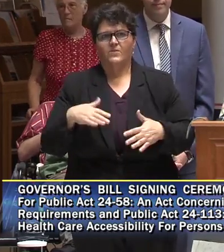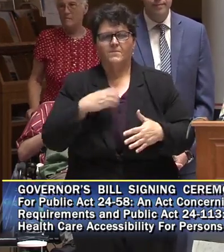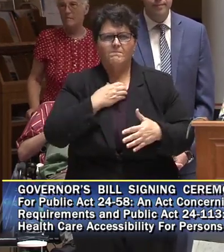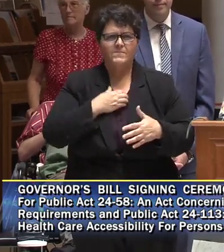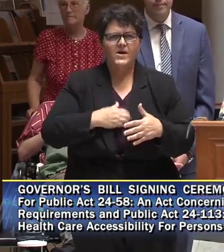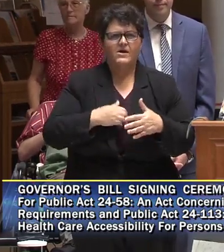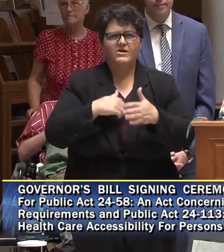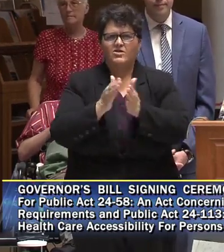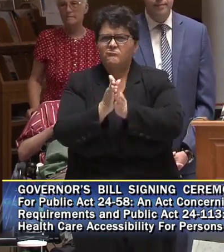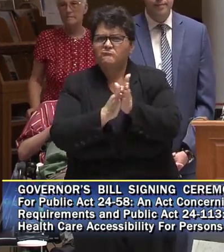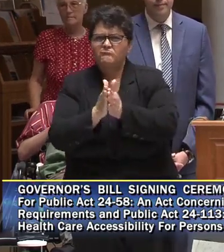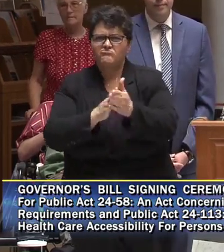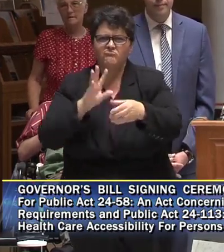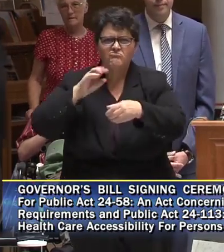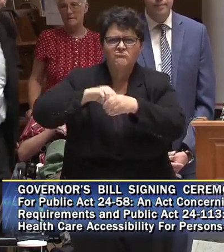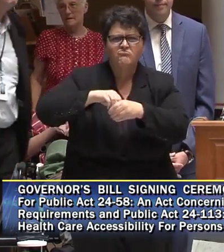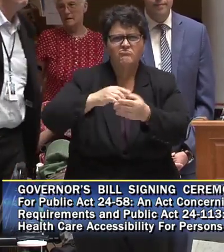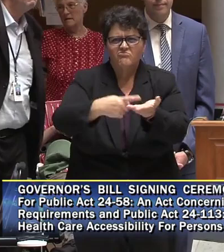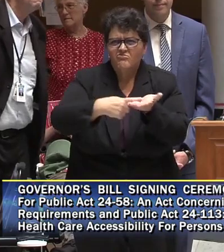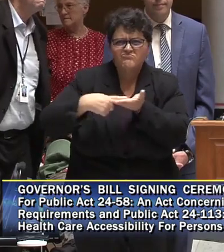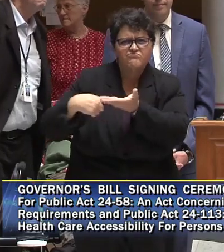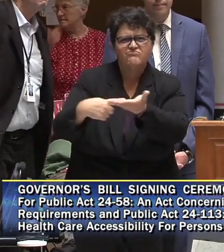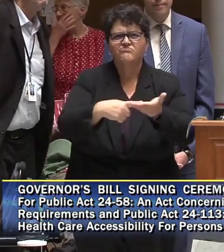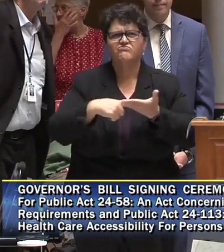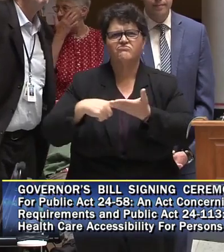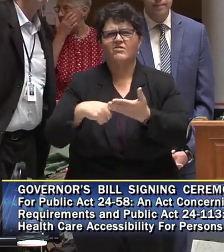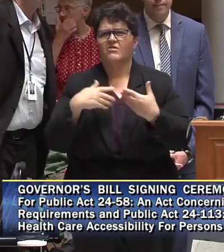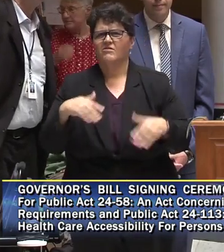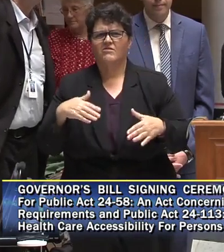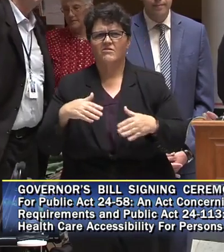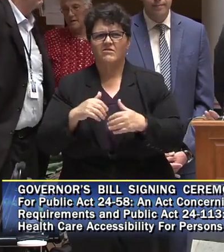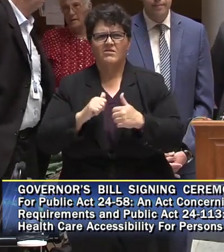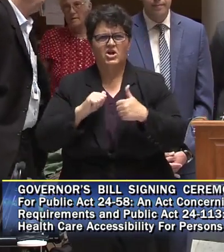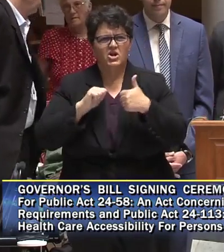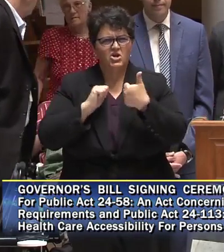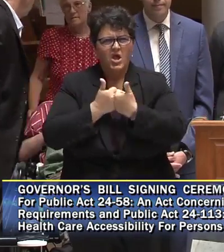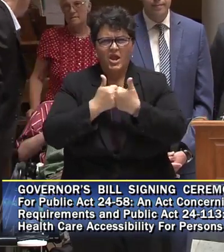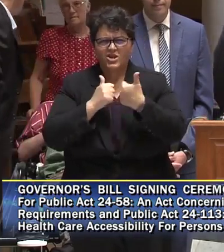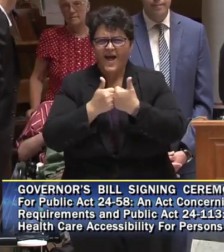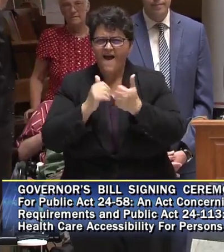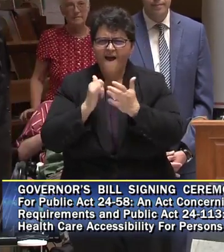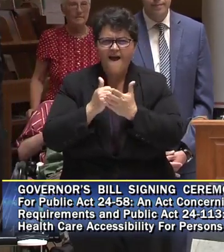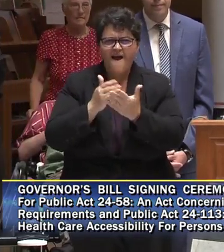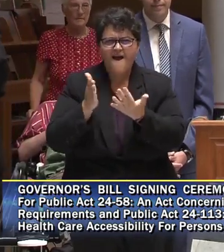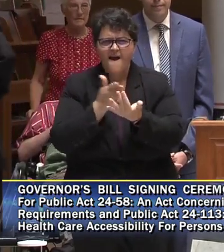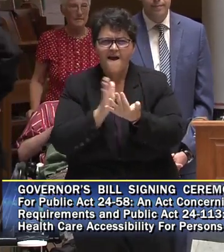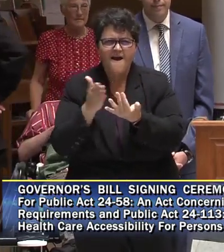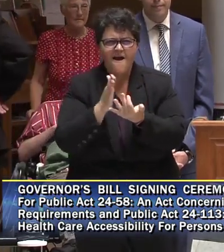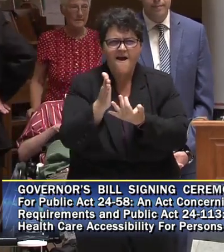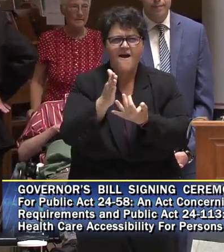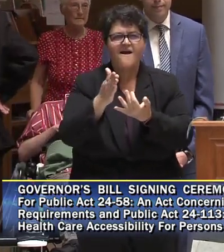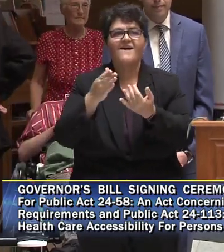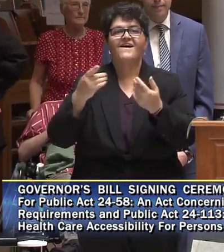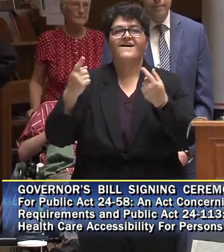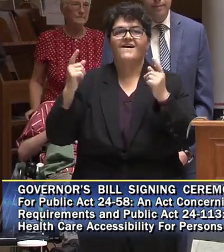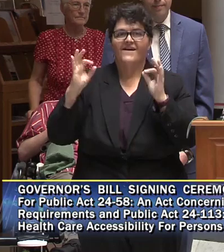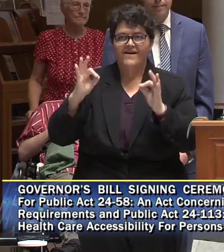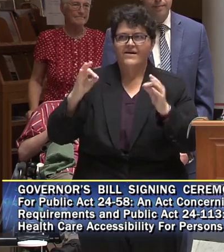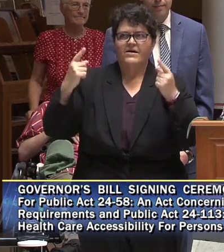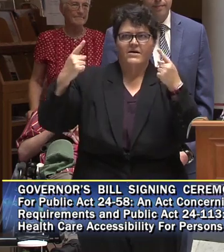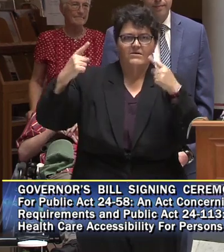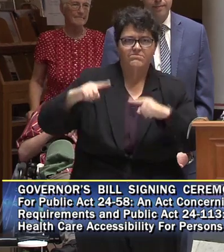discussions. We worked through our challenges. We reached compromise. We learned from each